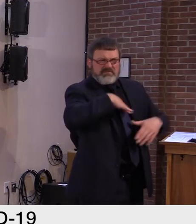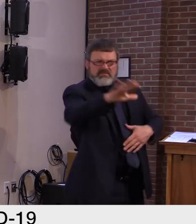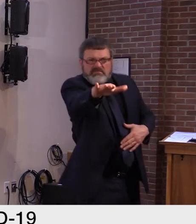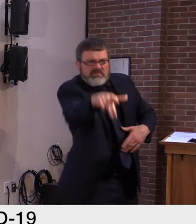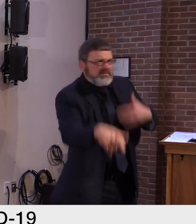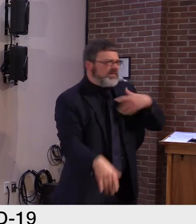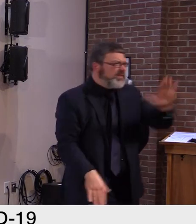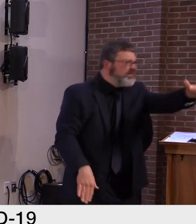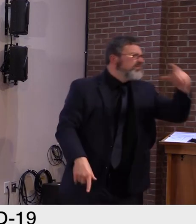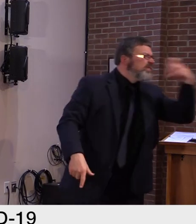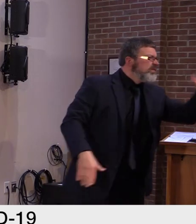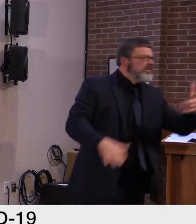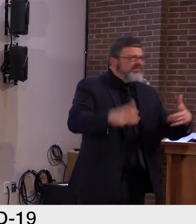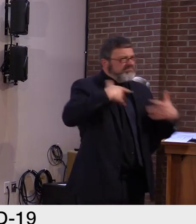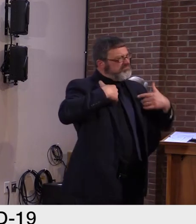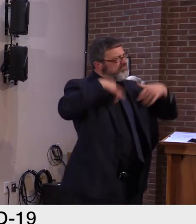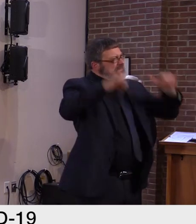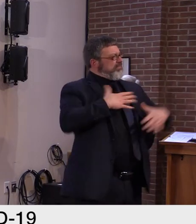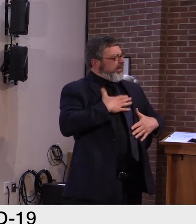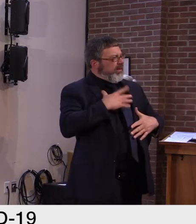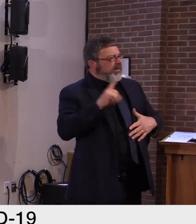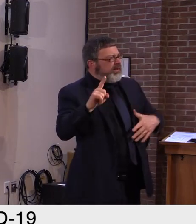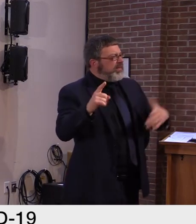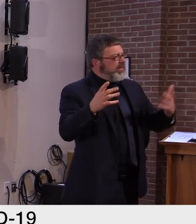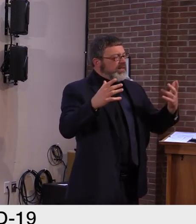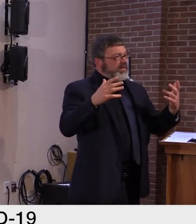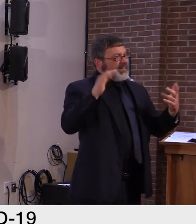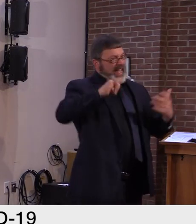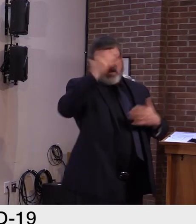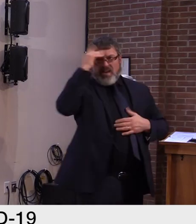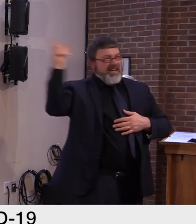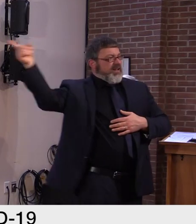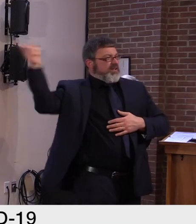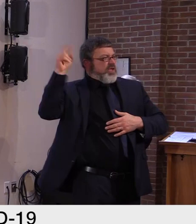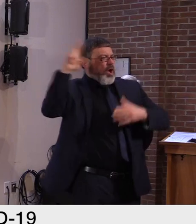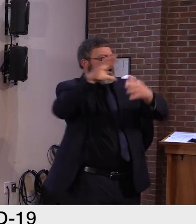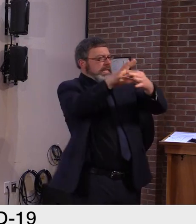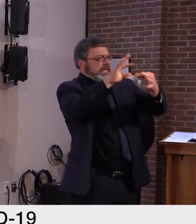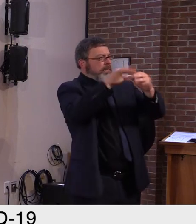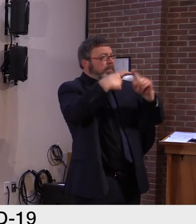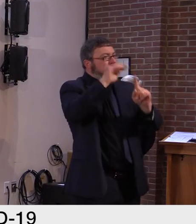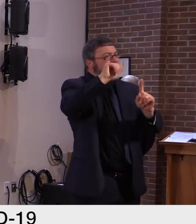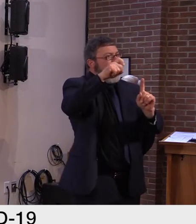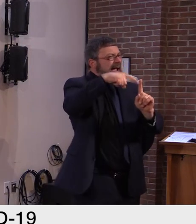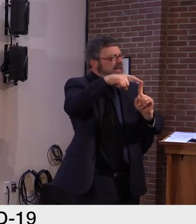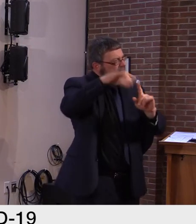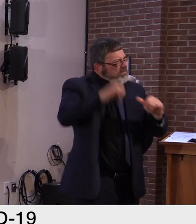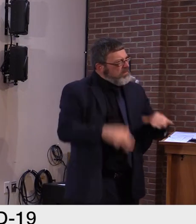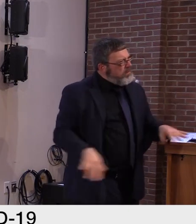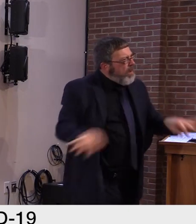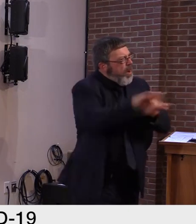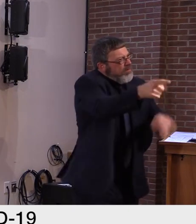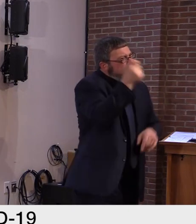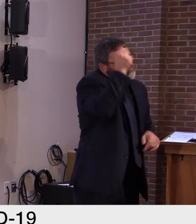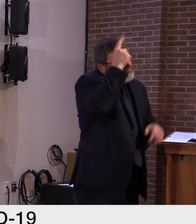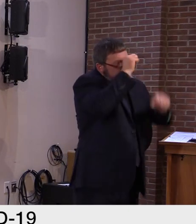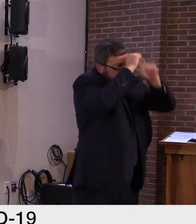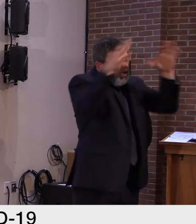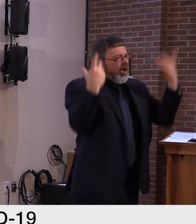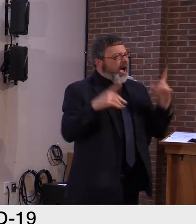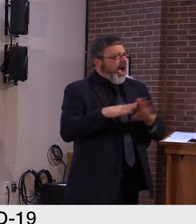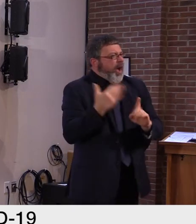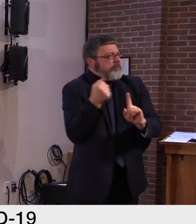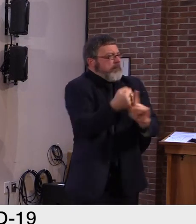today by people being lax, not doing their part. One individual or two or three,